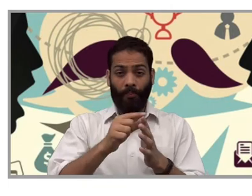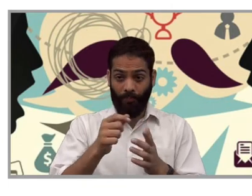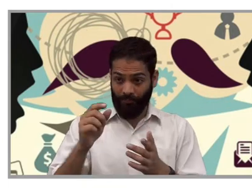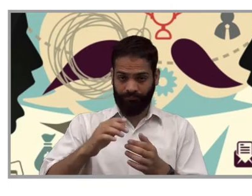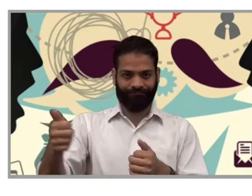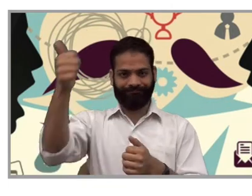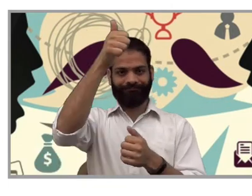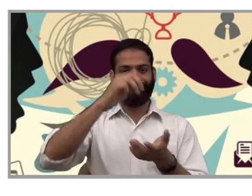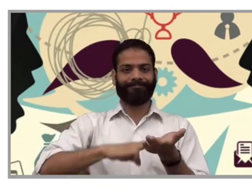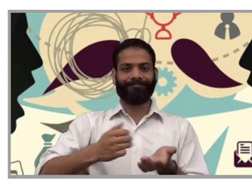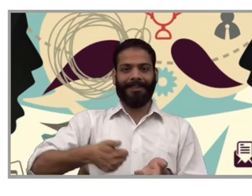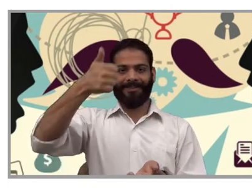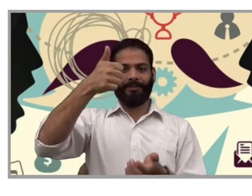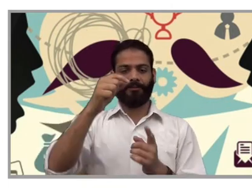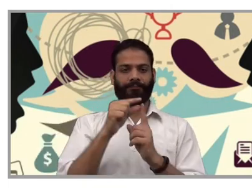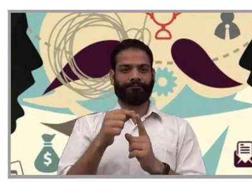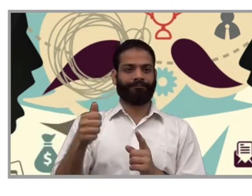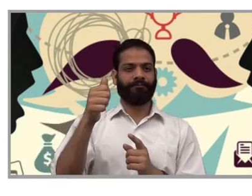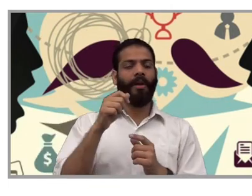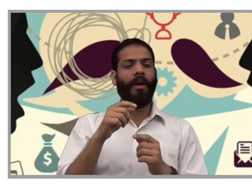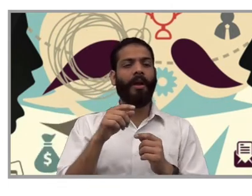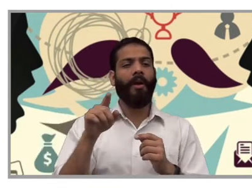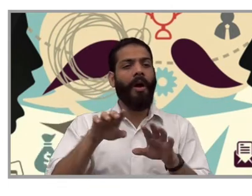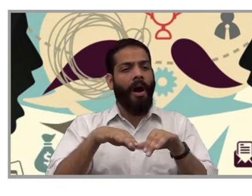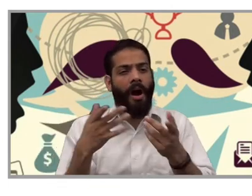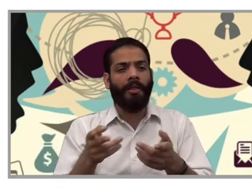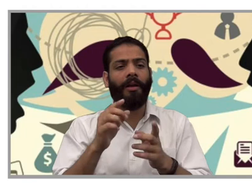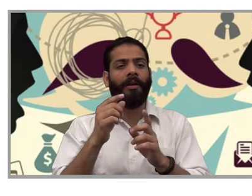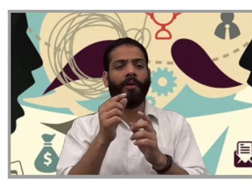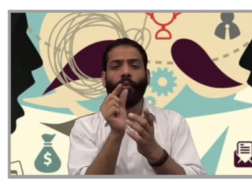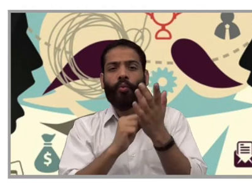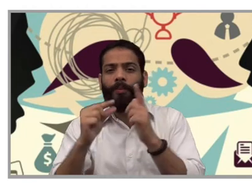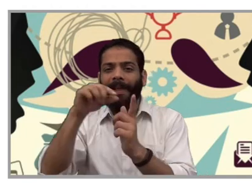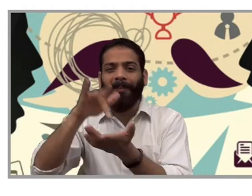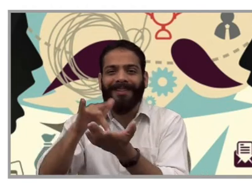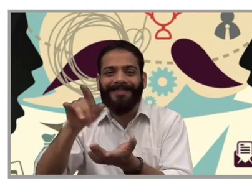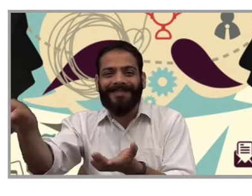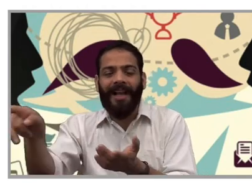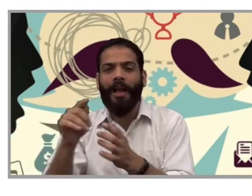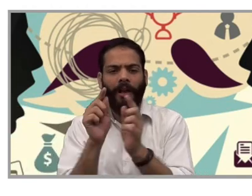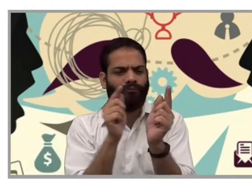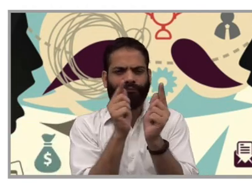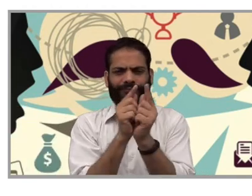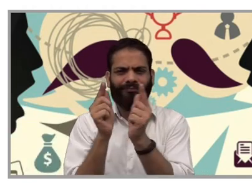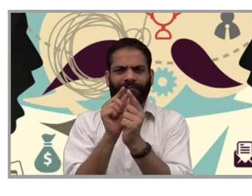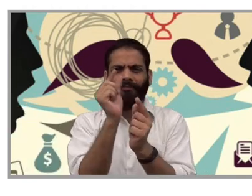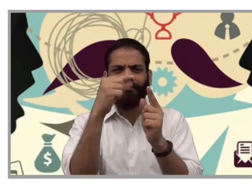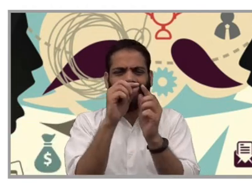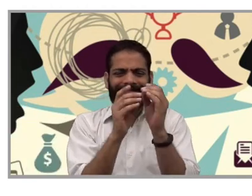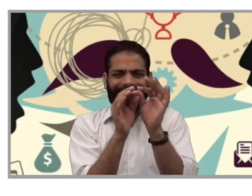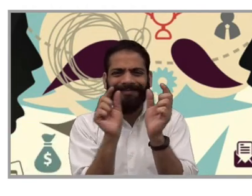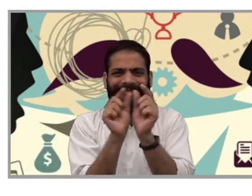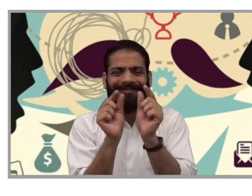For example, PM for prime minister or